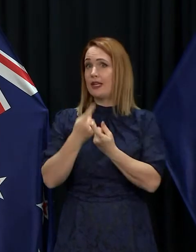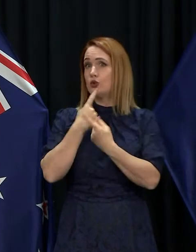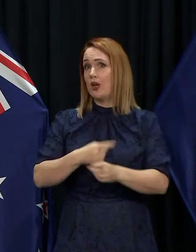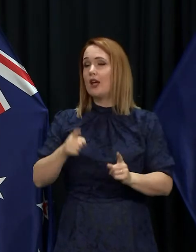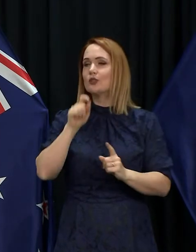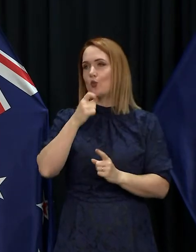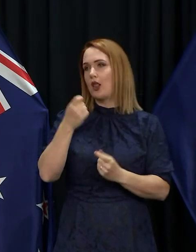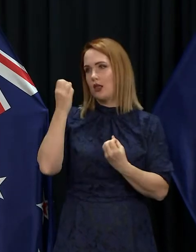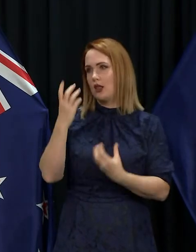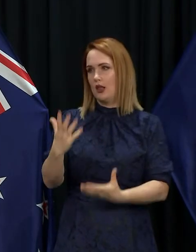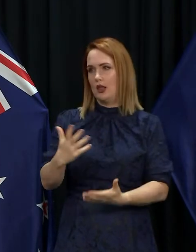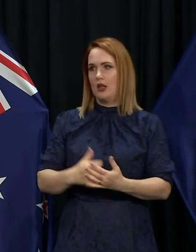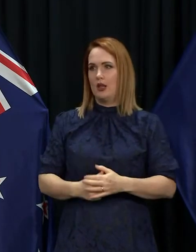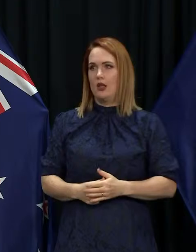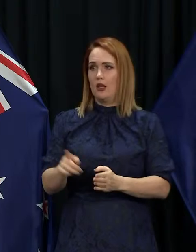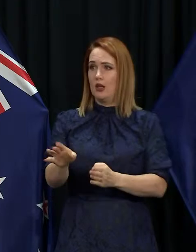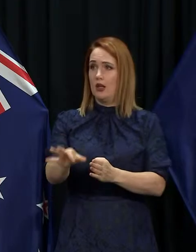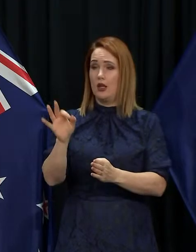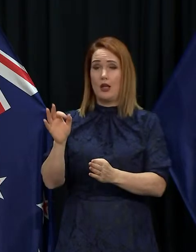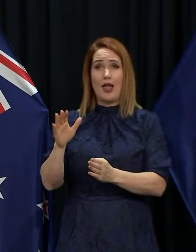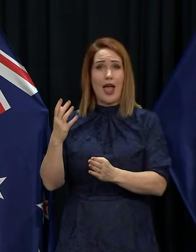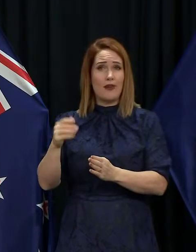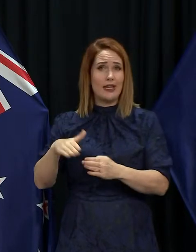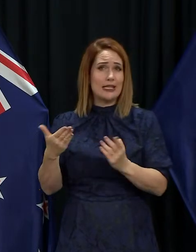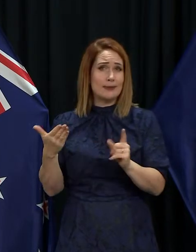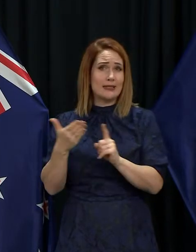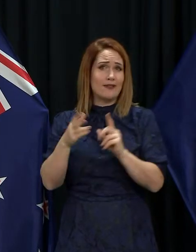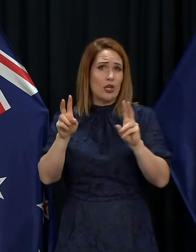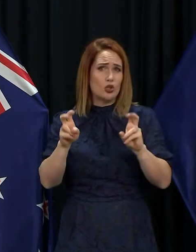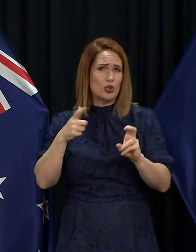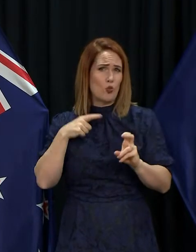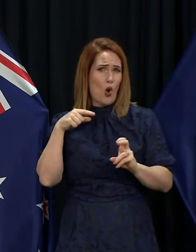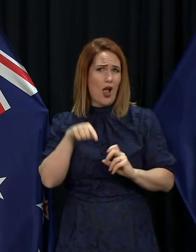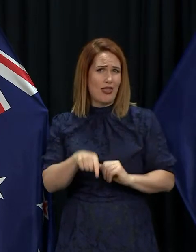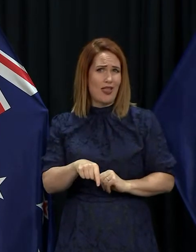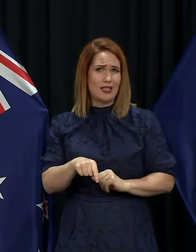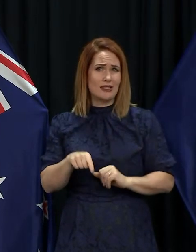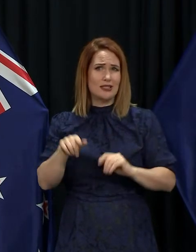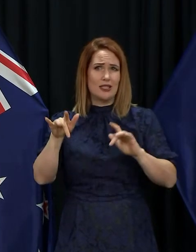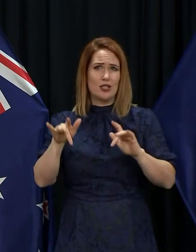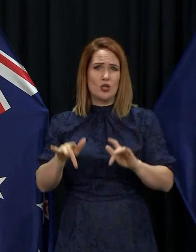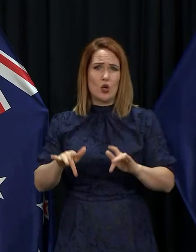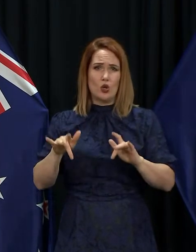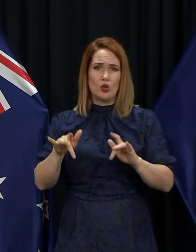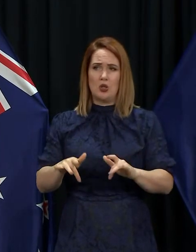we will. Are there any particular issues of why it hasn't been